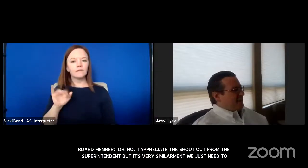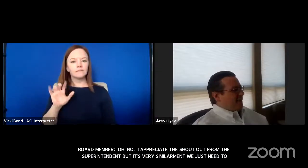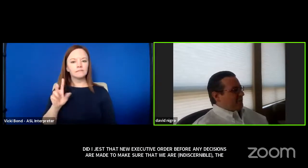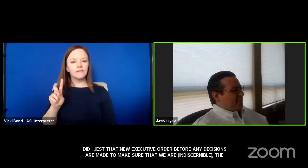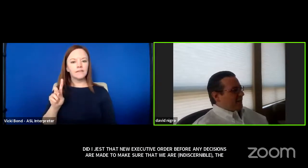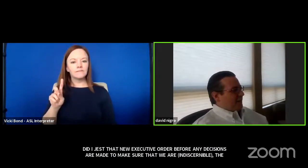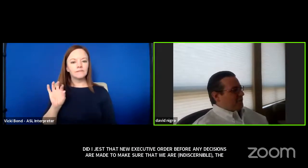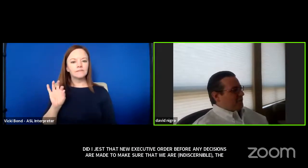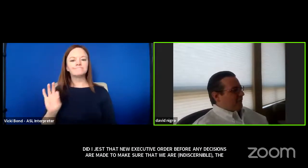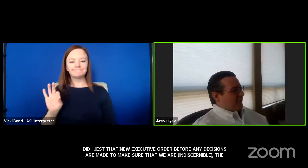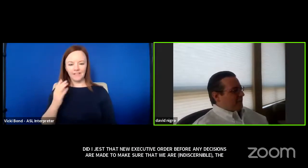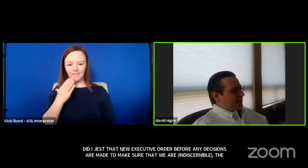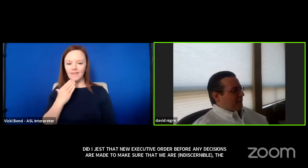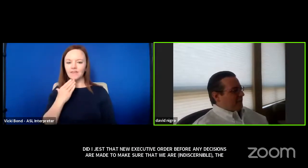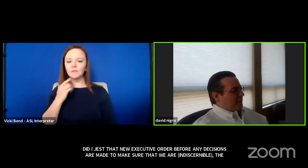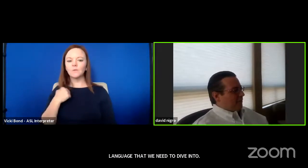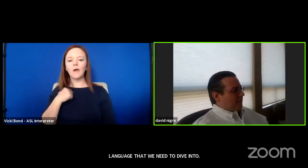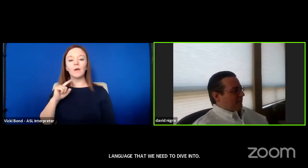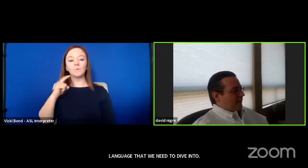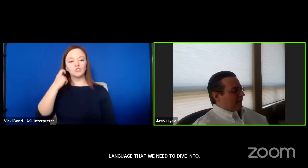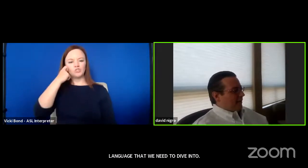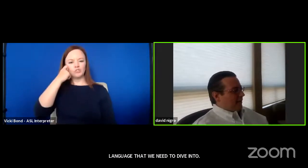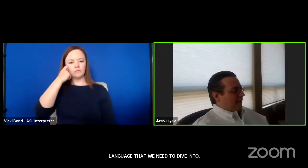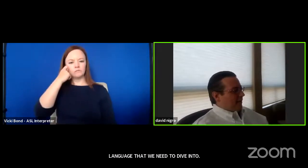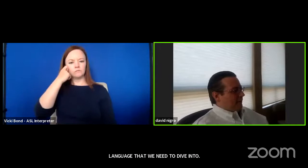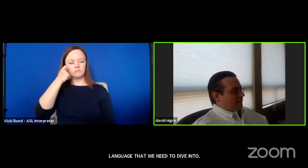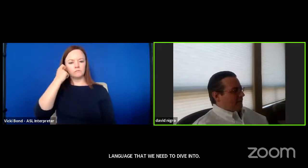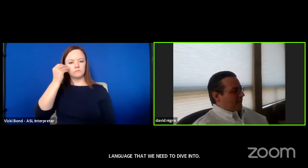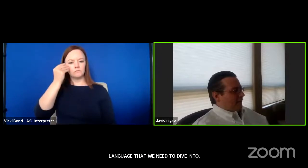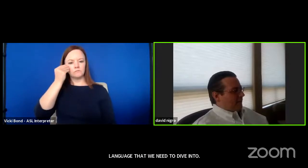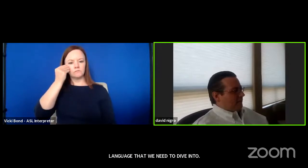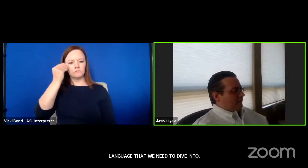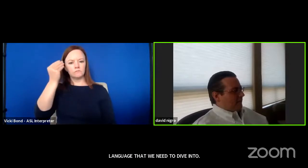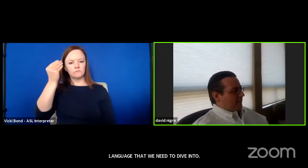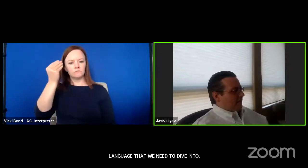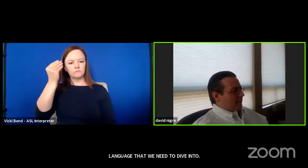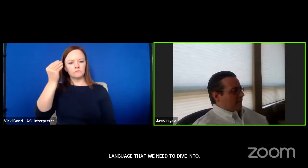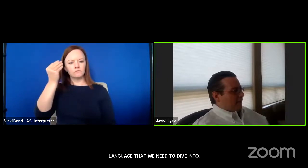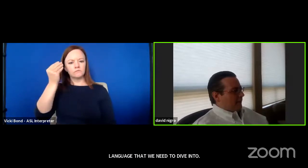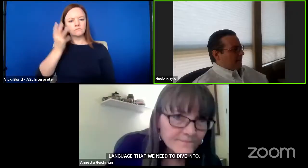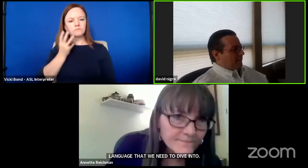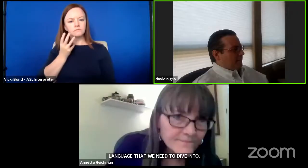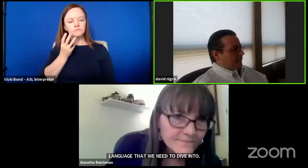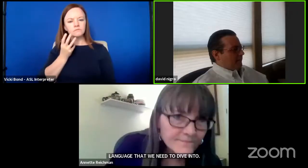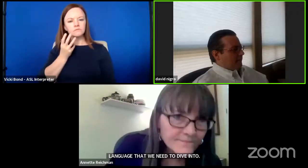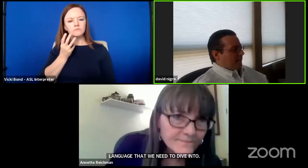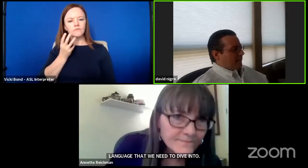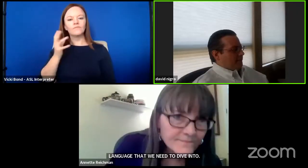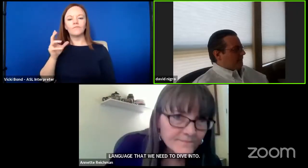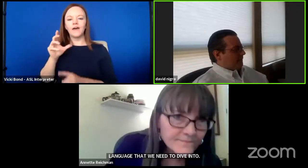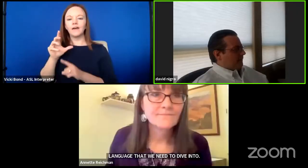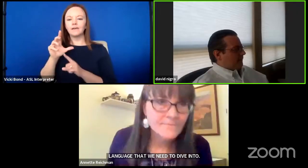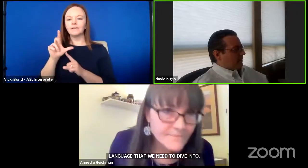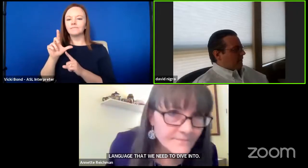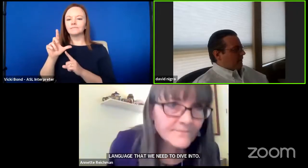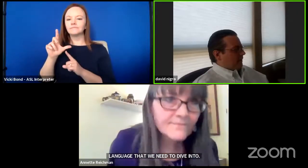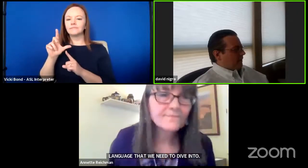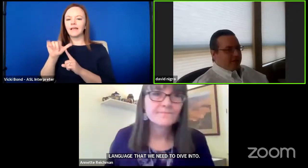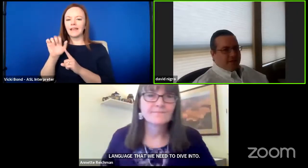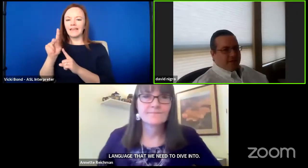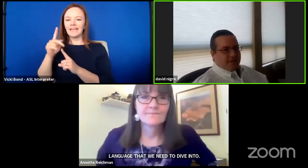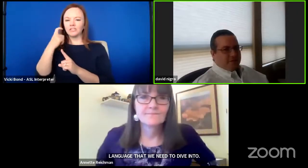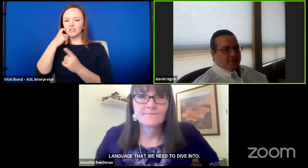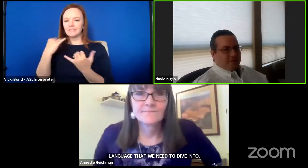Thank you. Yeah, I was just provided with the order now, and I've just been taking a quick look at it. But